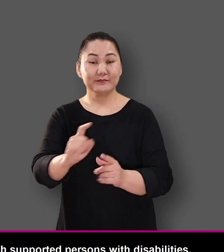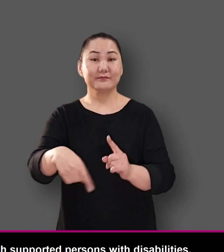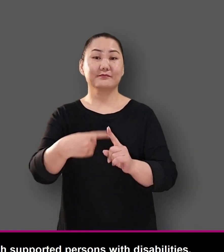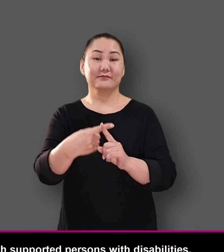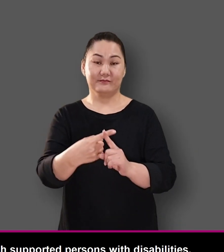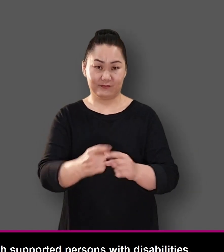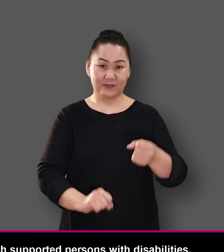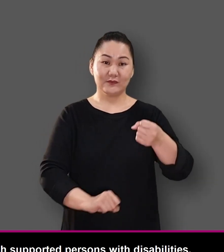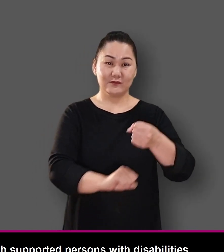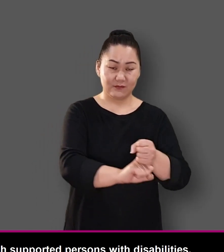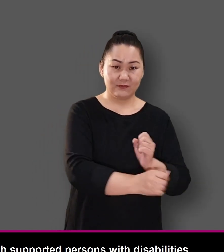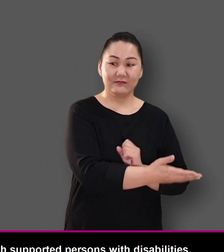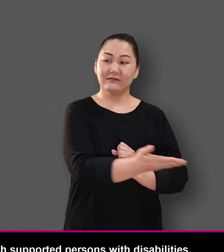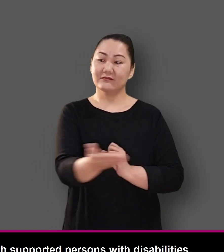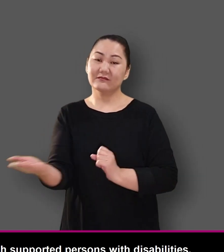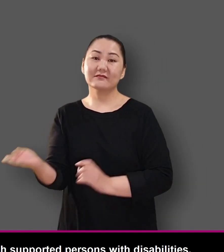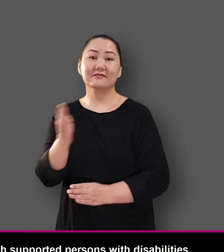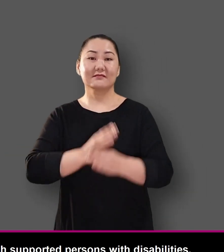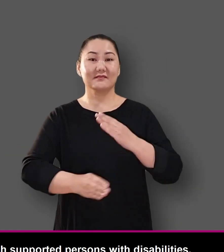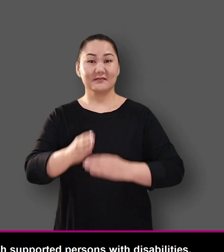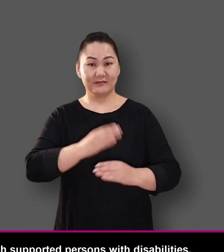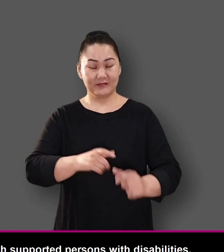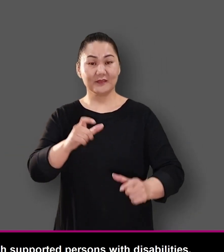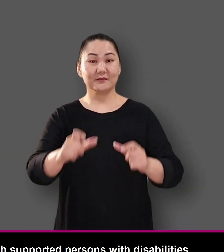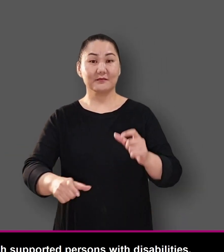humanitarian interventions, which supported persons with disabilities.